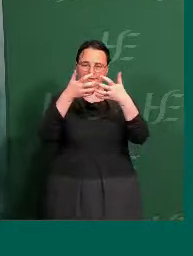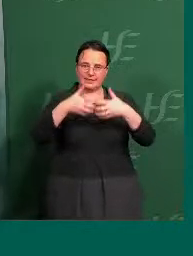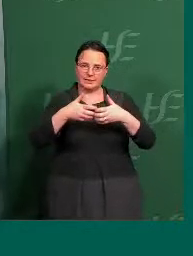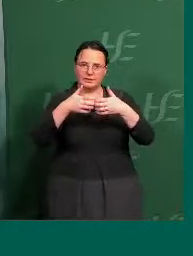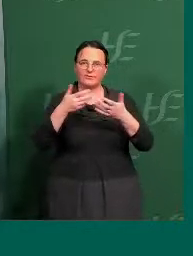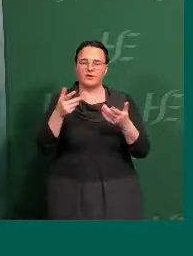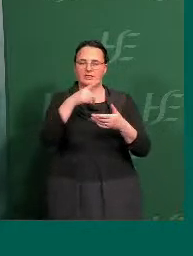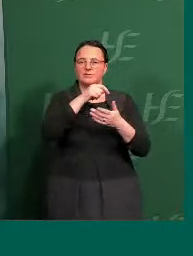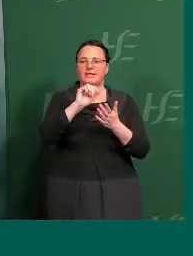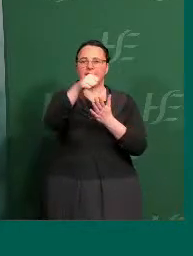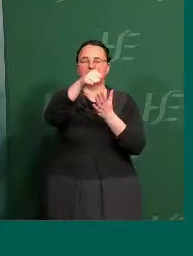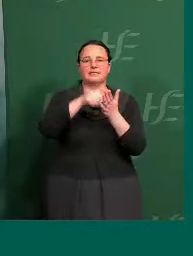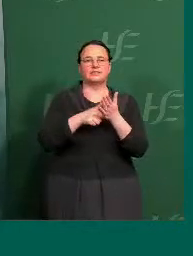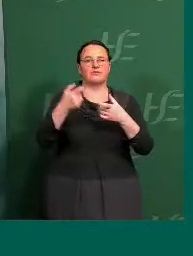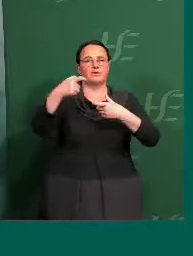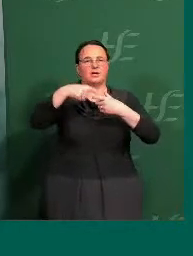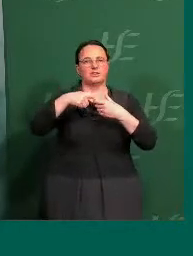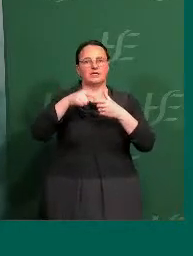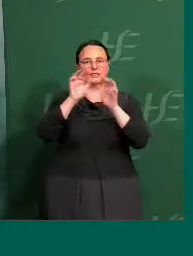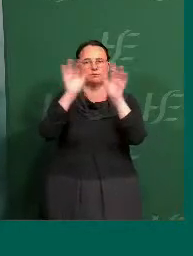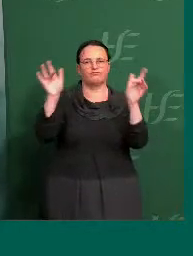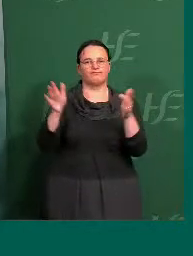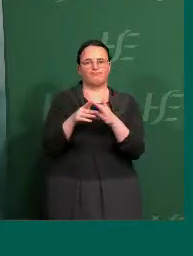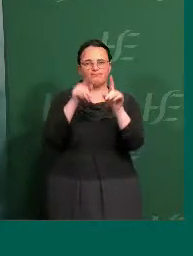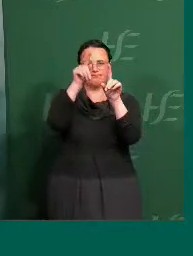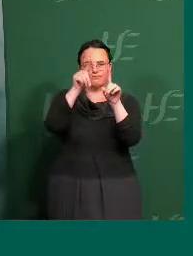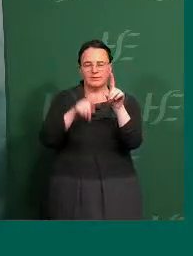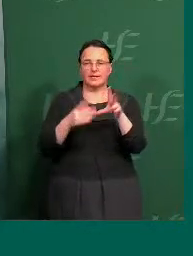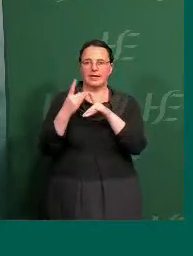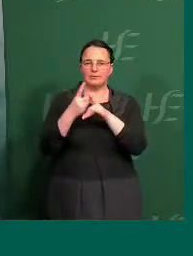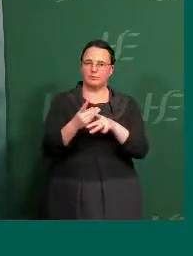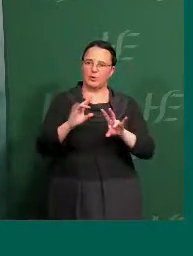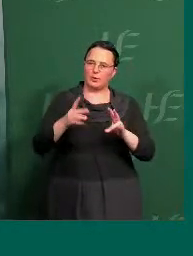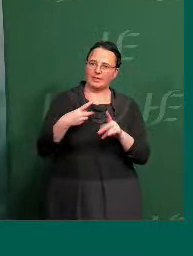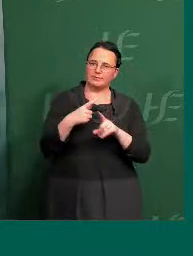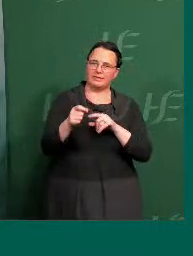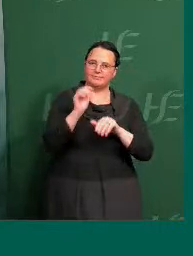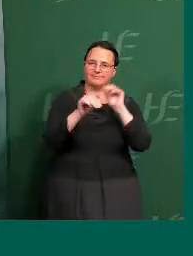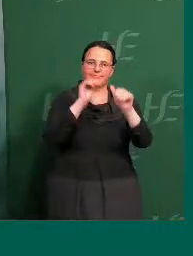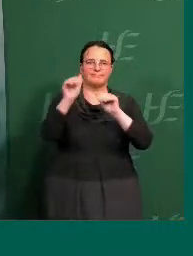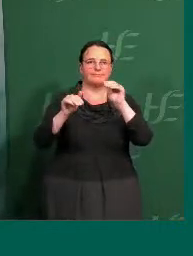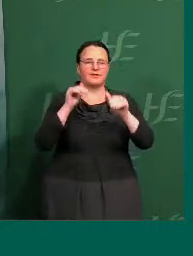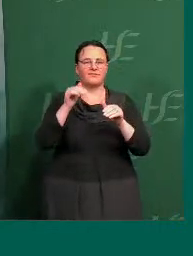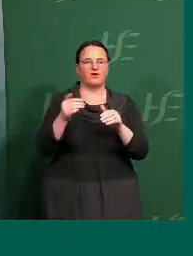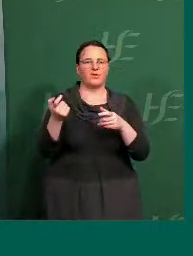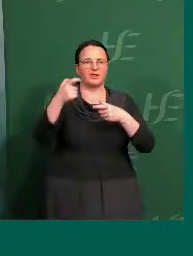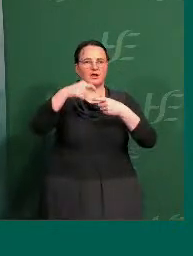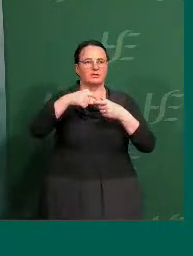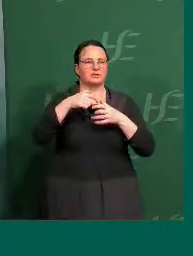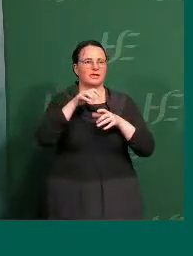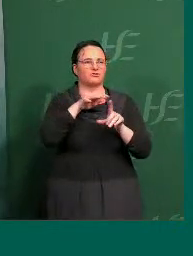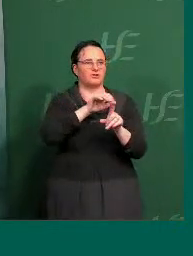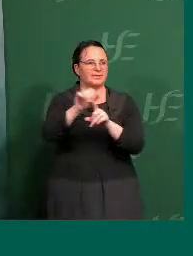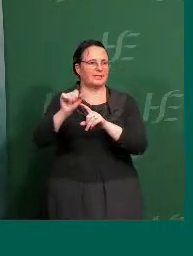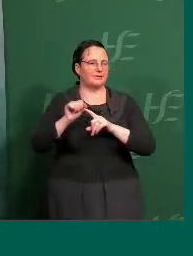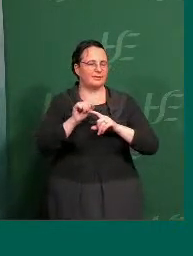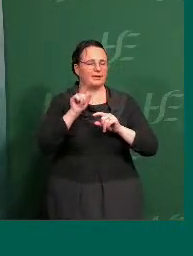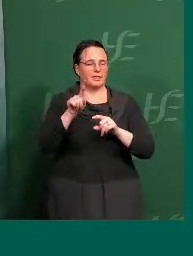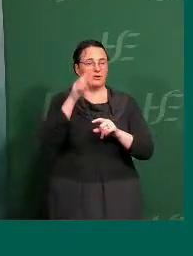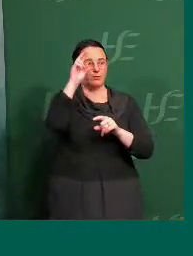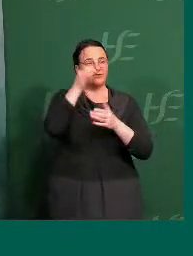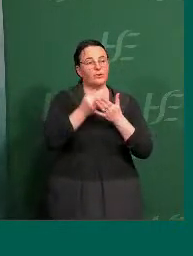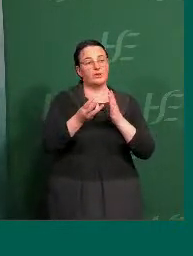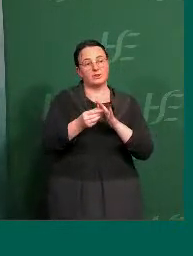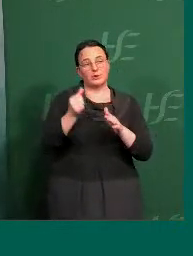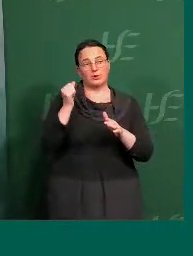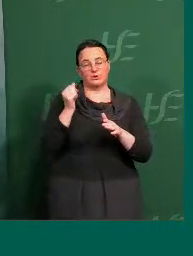List Your Contacts portal, which is helping to improve the efficiency and speed at which the contact tracing model operates. You may recall a number of weeks ago,